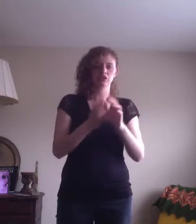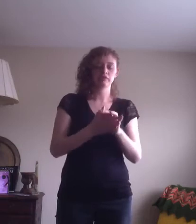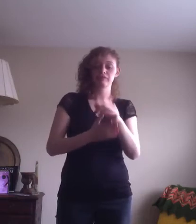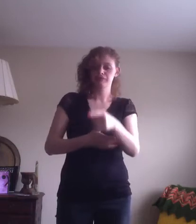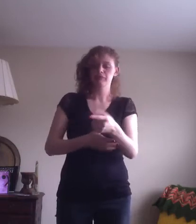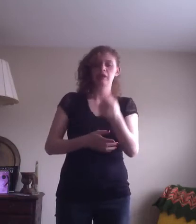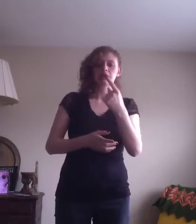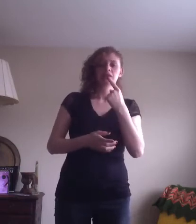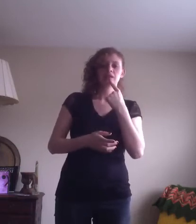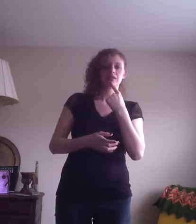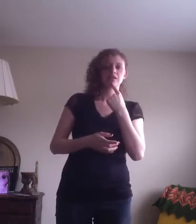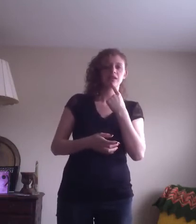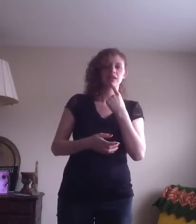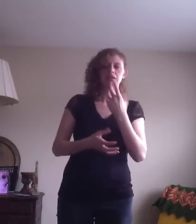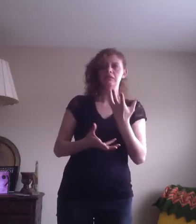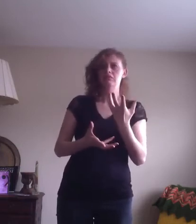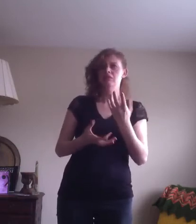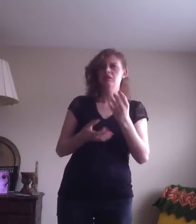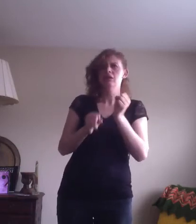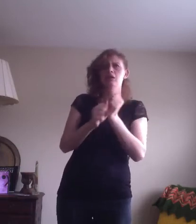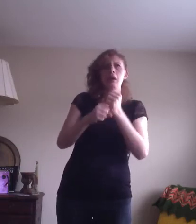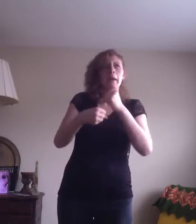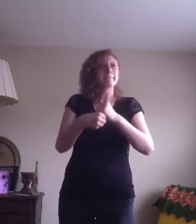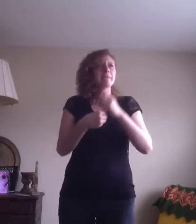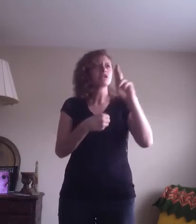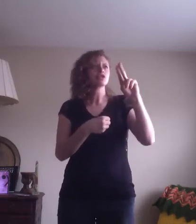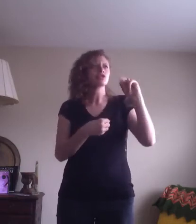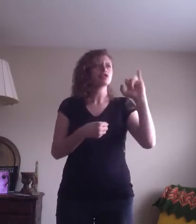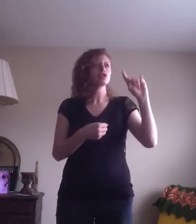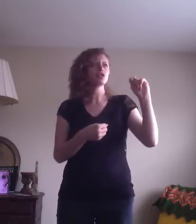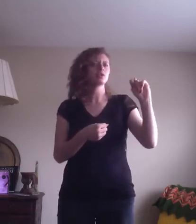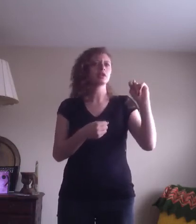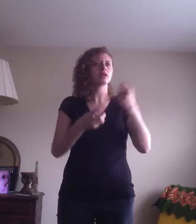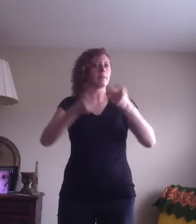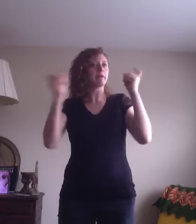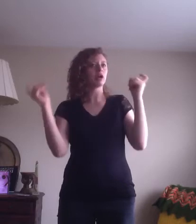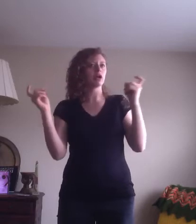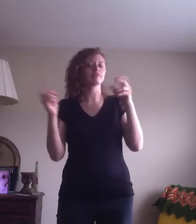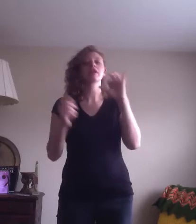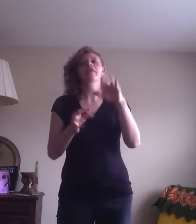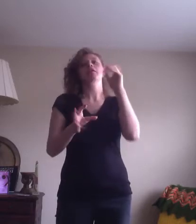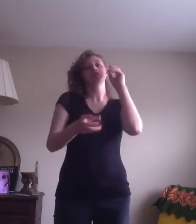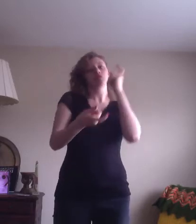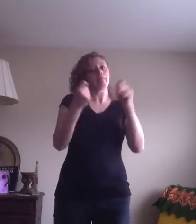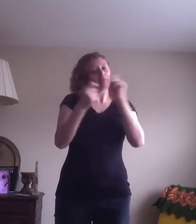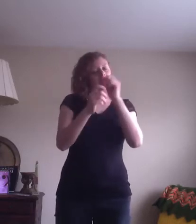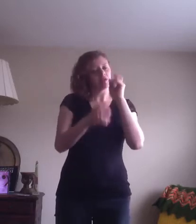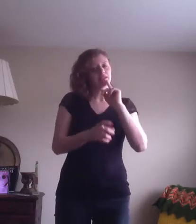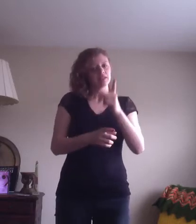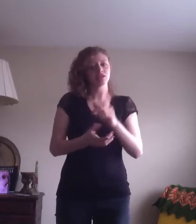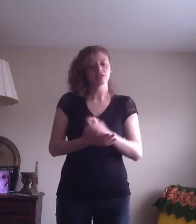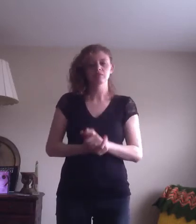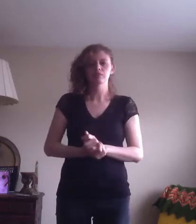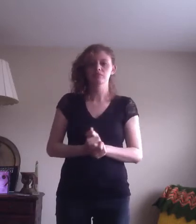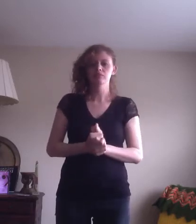out there. -2 would be down there, and so on. It just makes the units a little bit larger, and